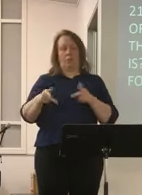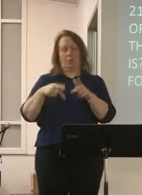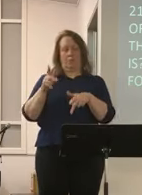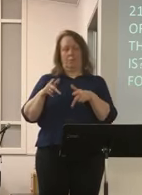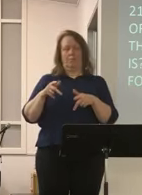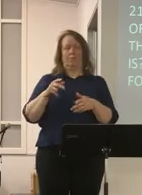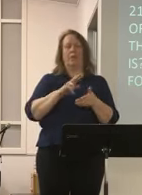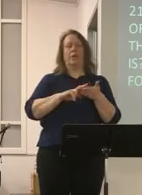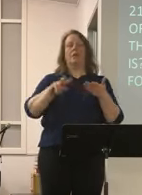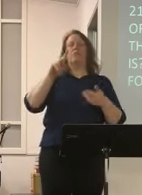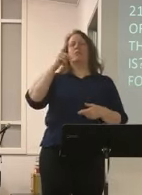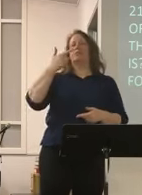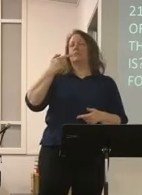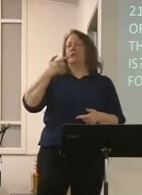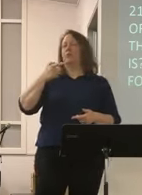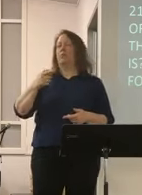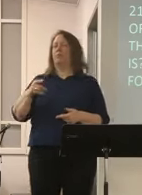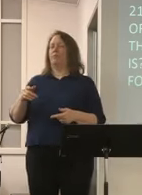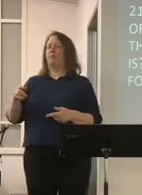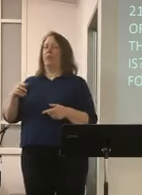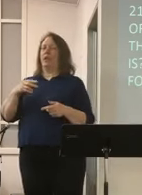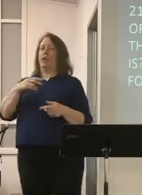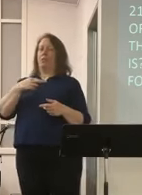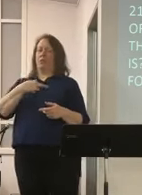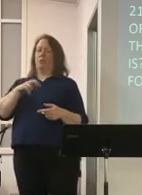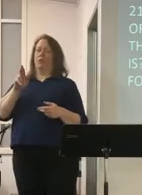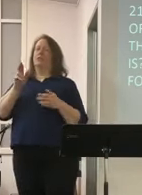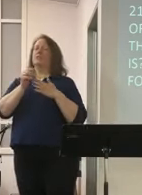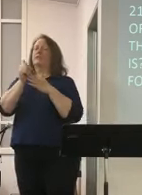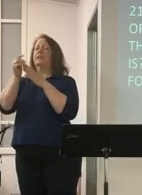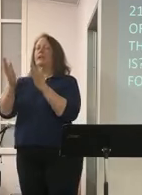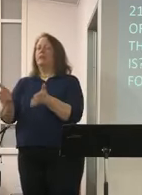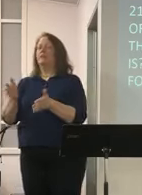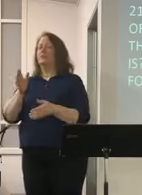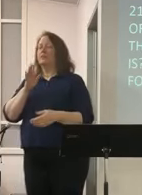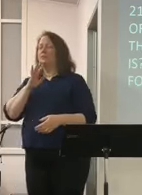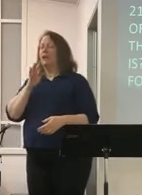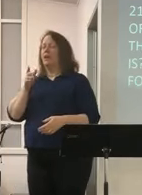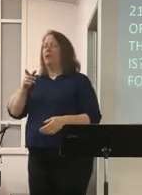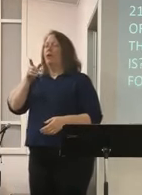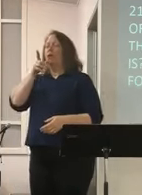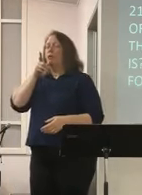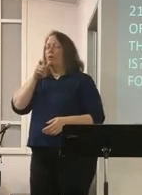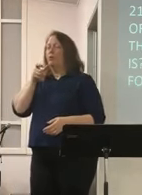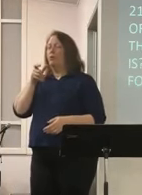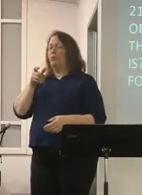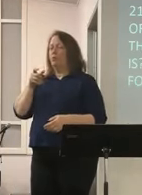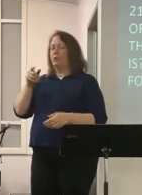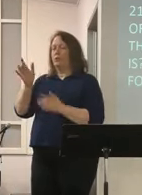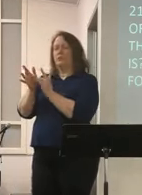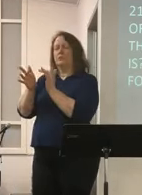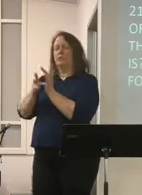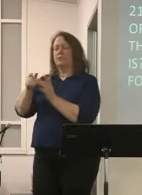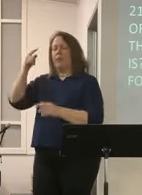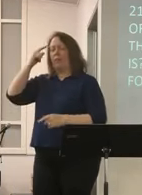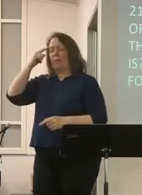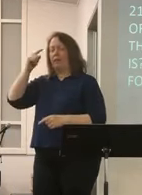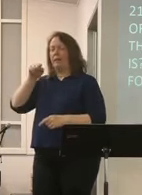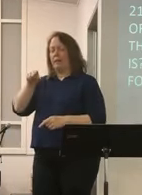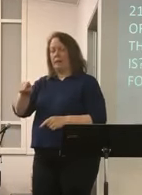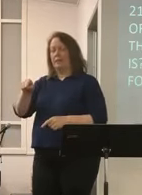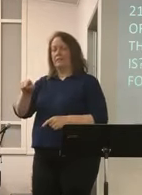21 says, but the Pharisees and teachers of the religious law said to themselves, Who does he think he